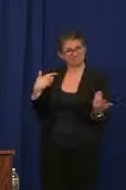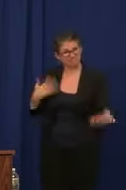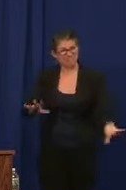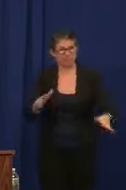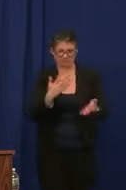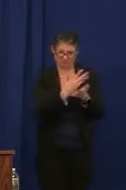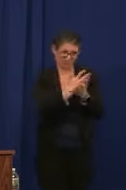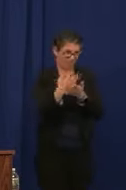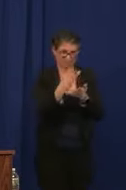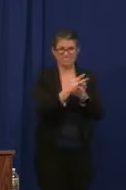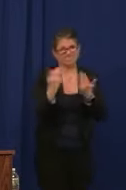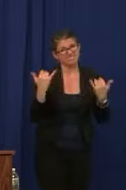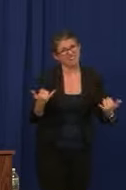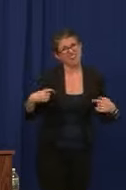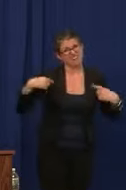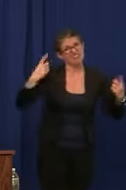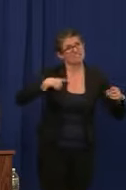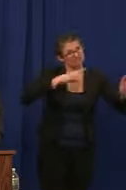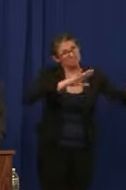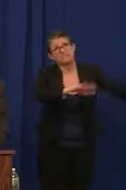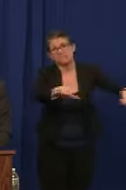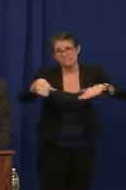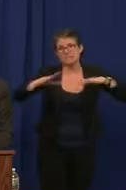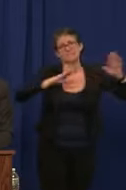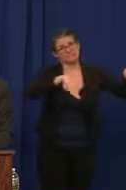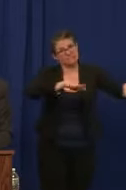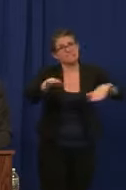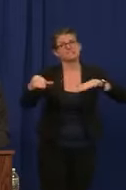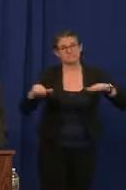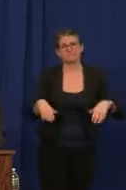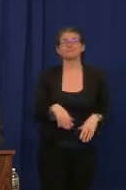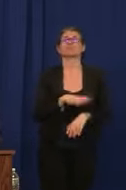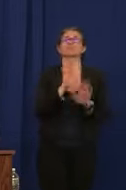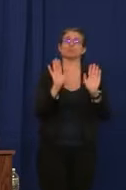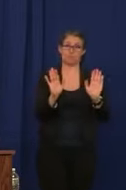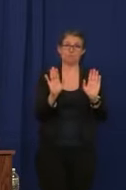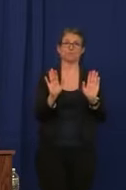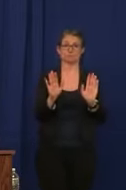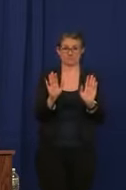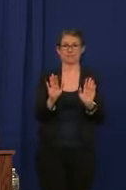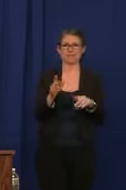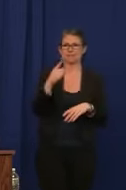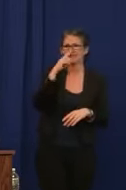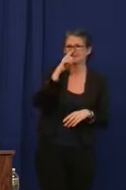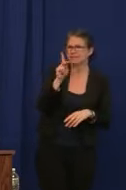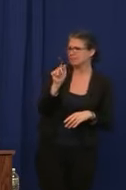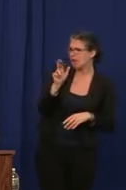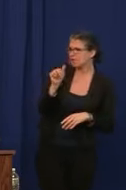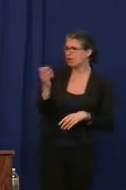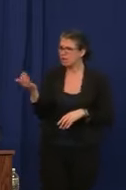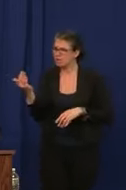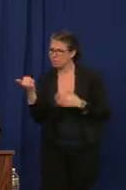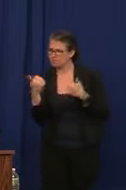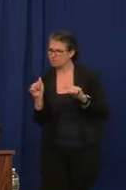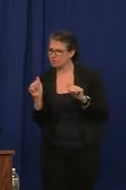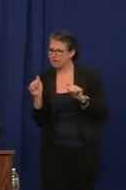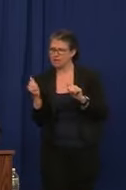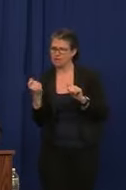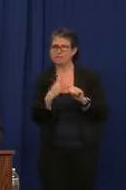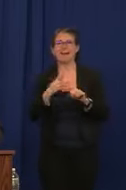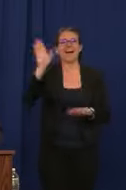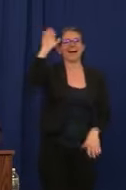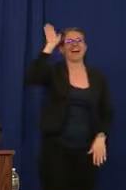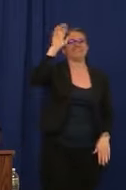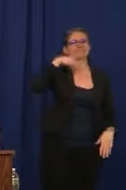like to turn back to Kara Bracken from WGME. Kara, go ahead. Hi, this is Kara from WGME. I do have